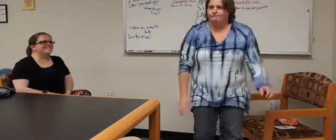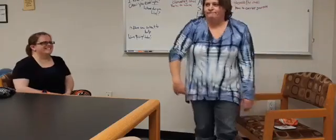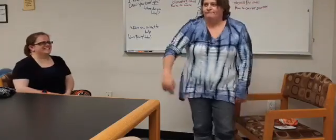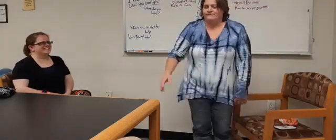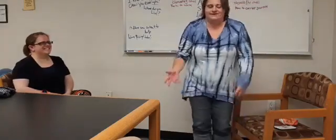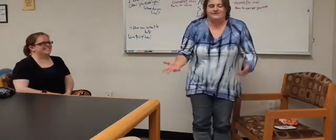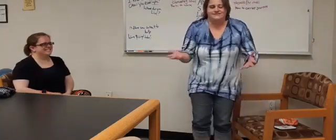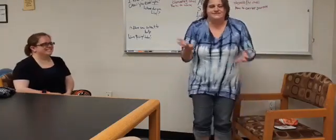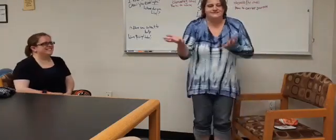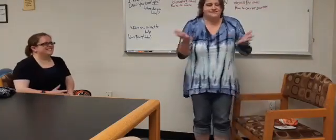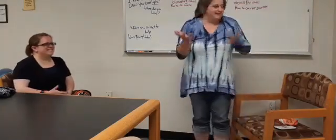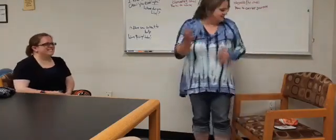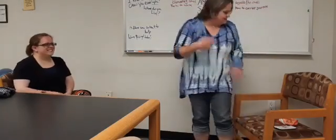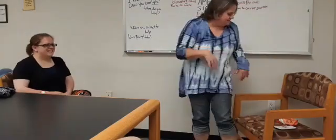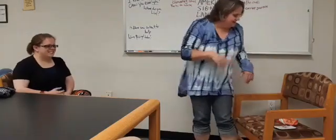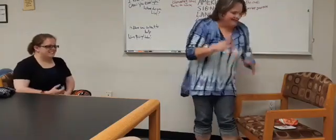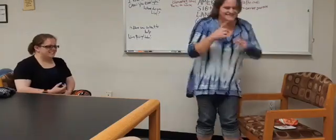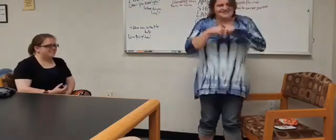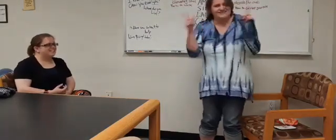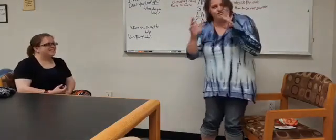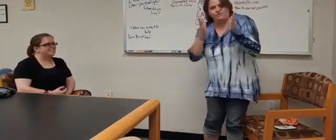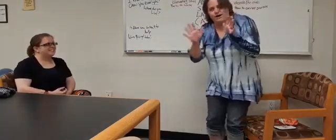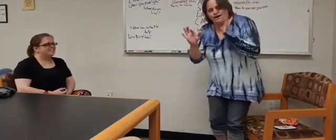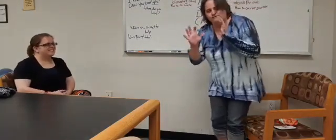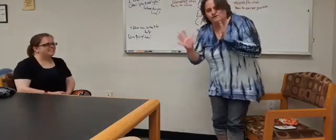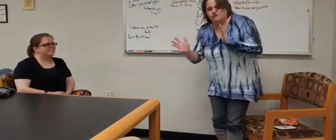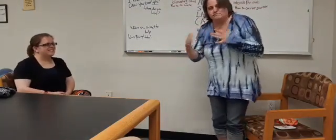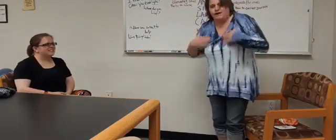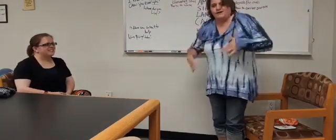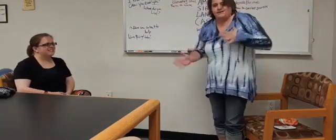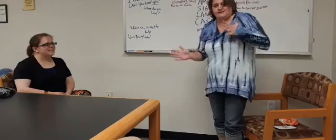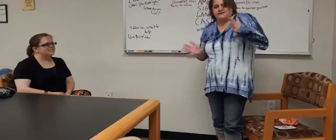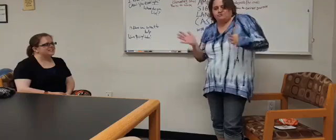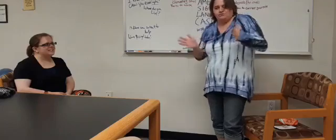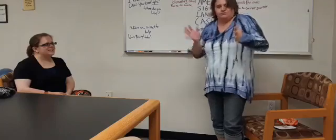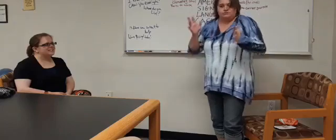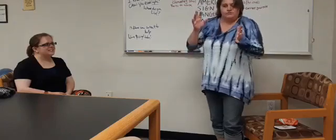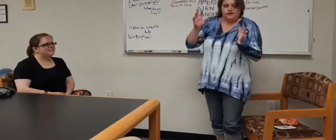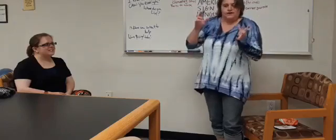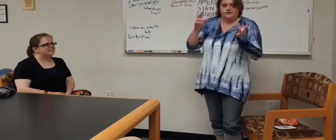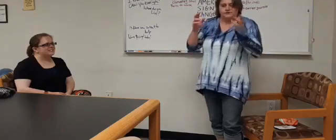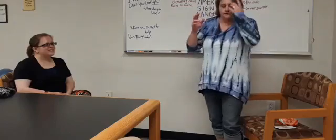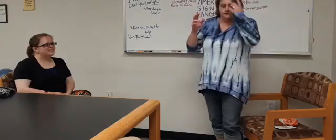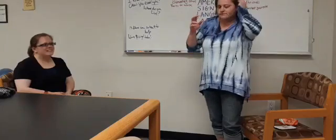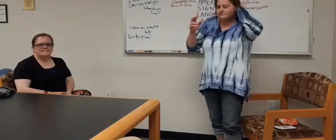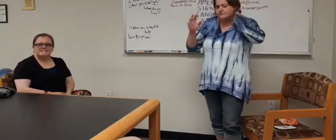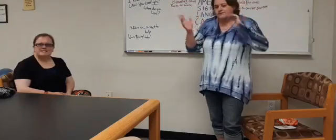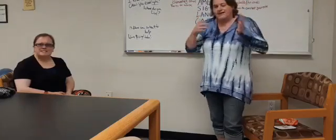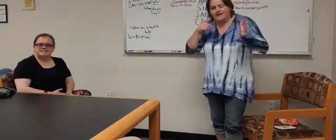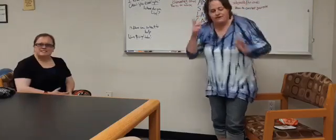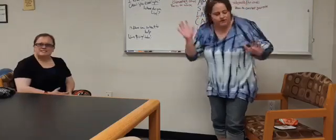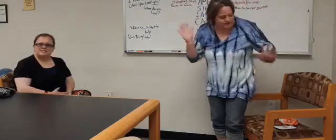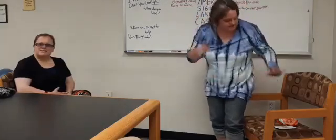So it's different way of body gestural and But the whole hearing idea,